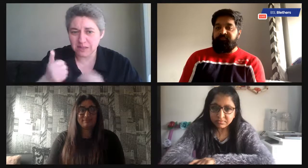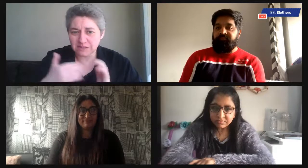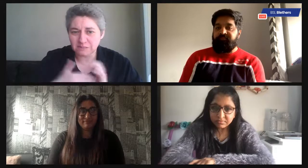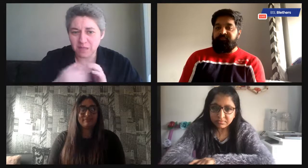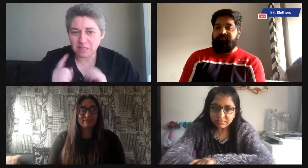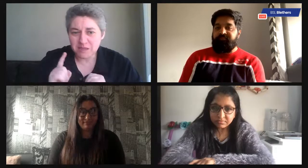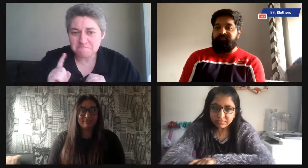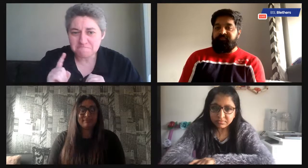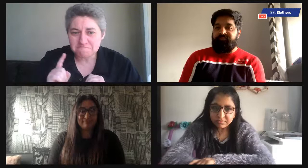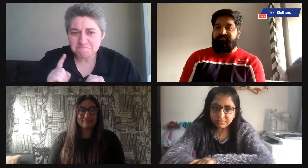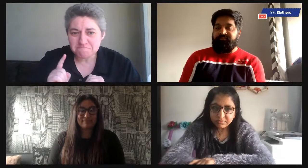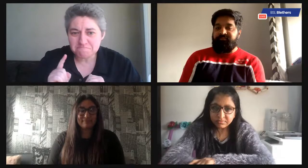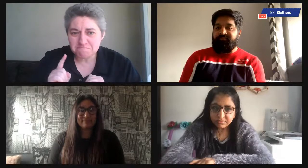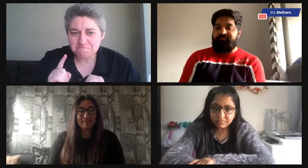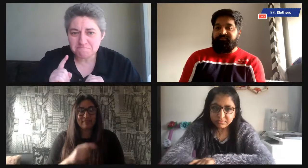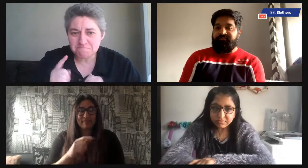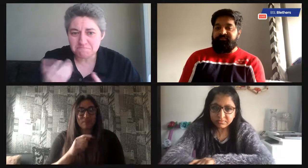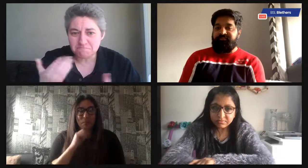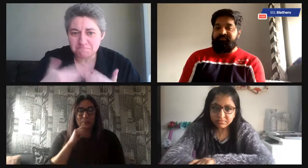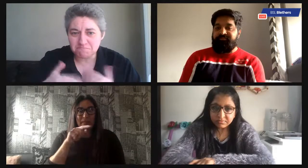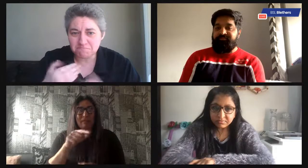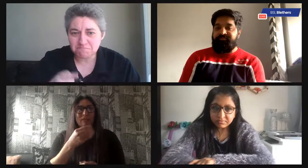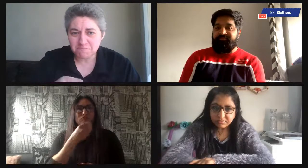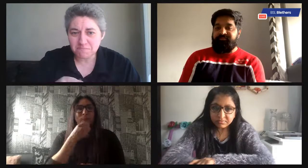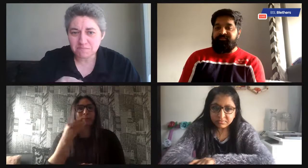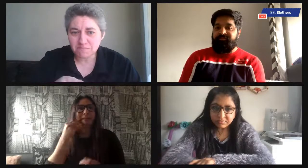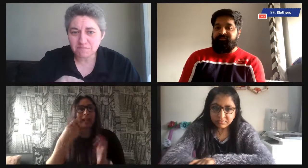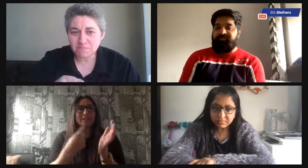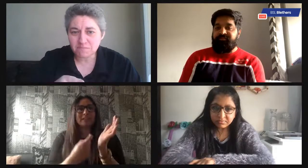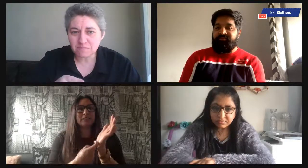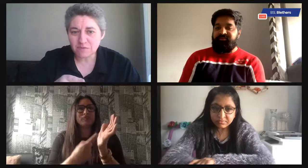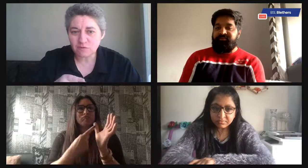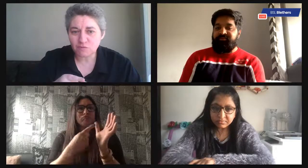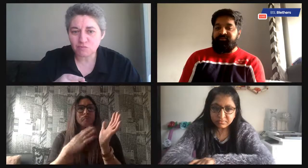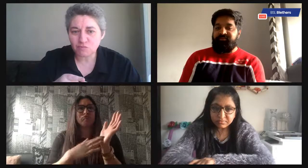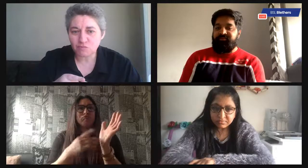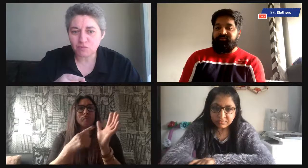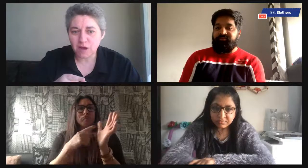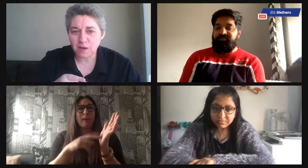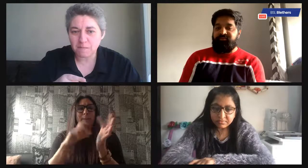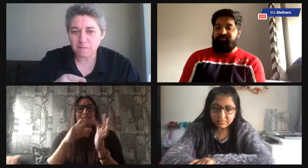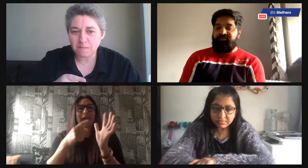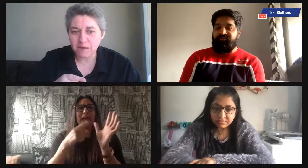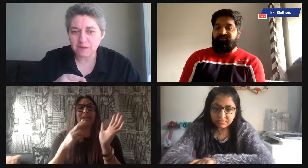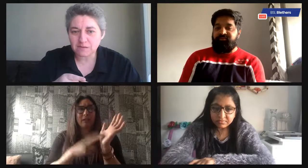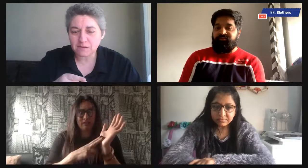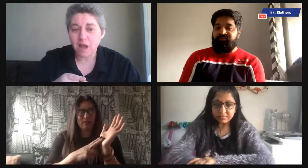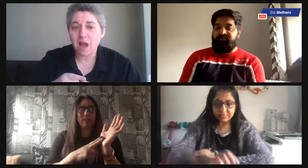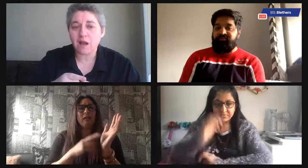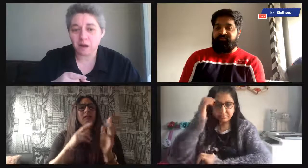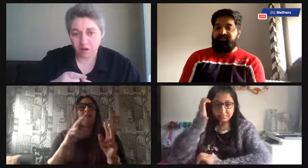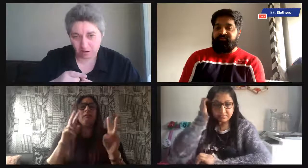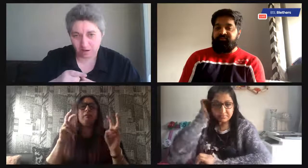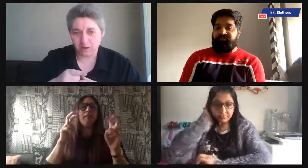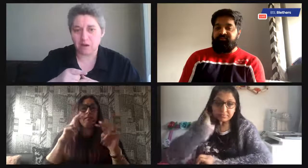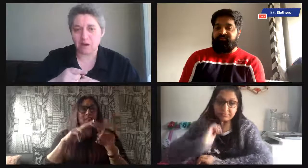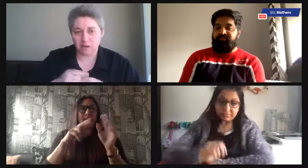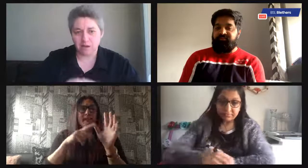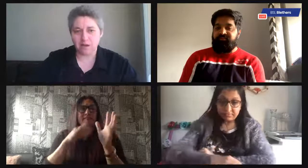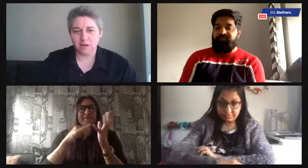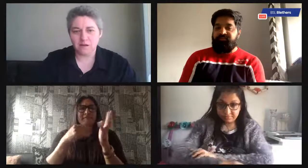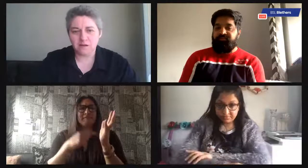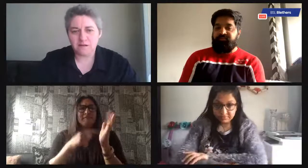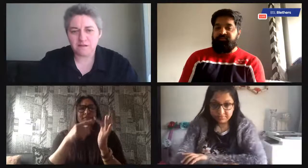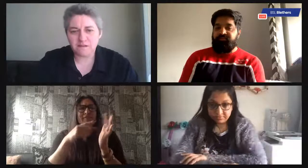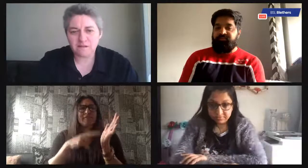is special. That's right, next month. Yes, Avro, it's going to be Ramadan. That's next